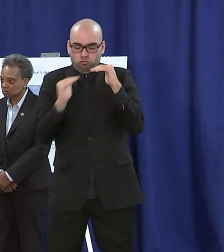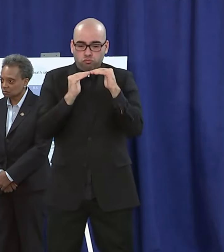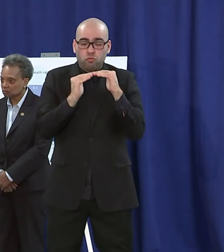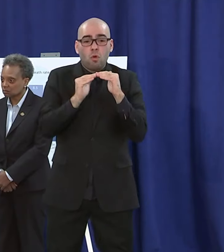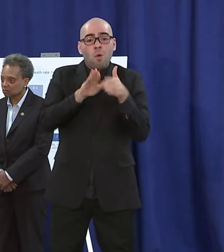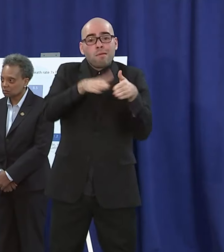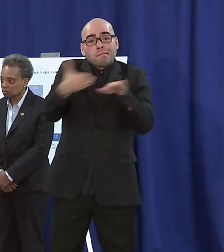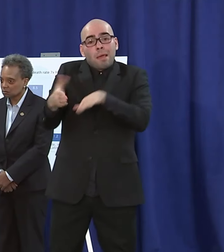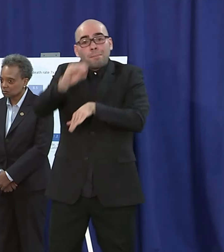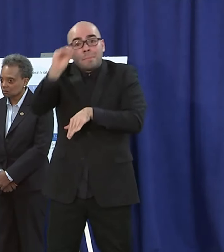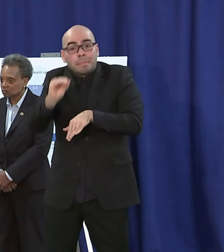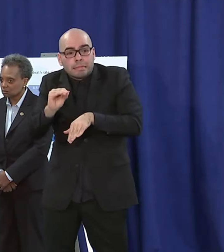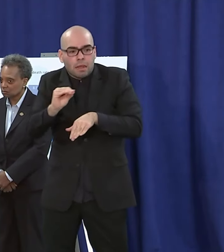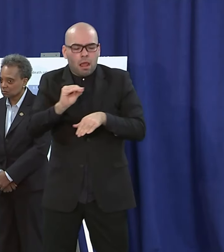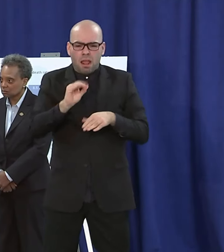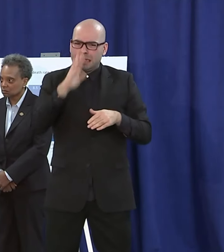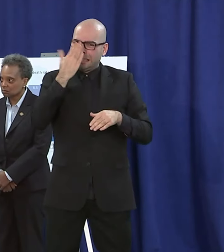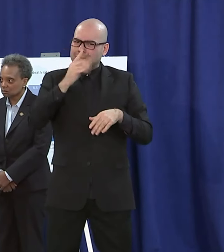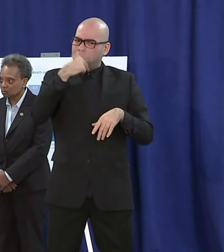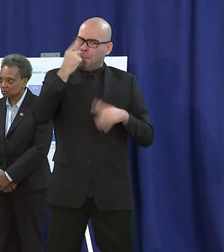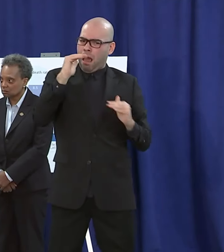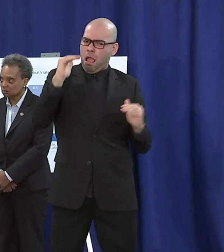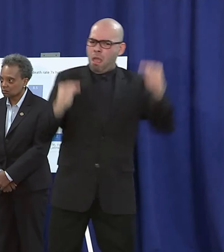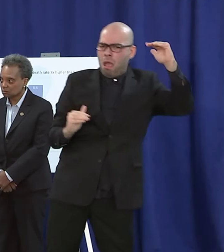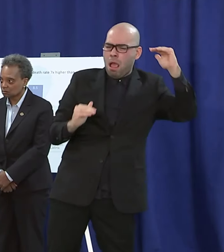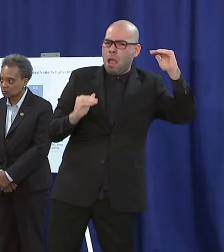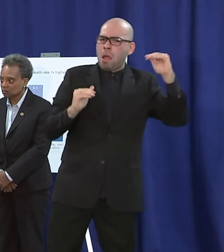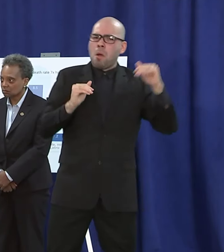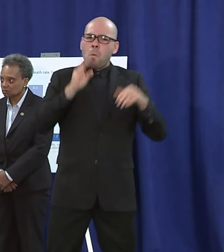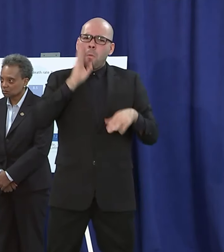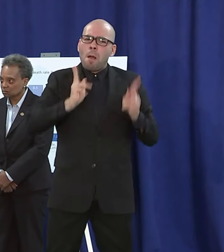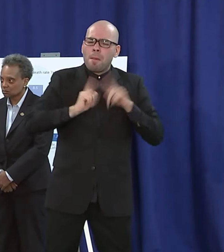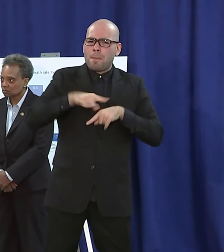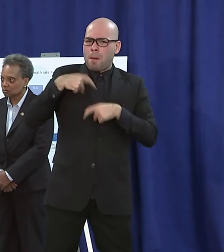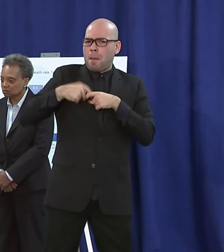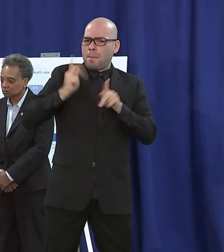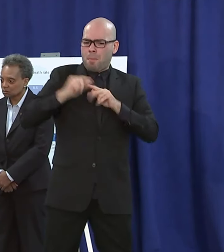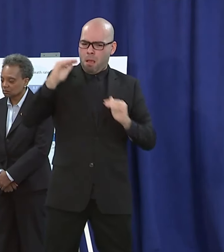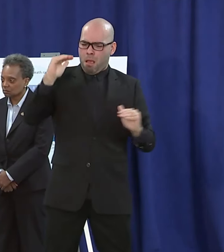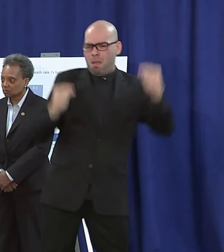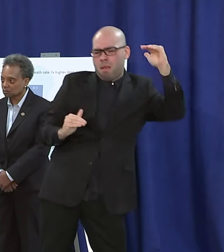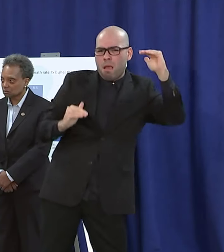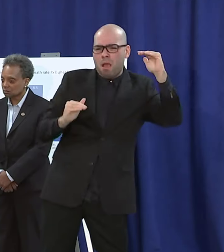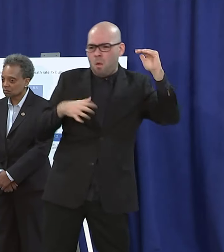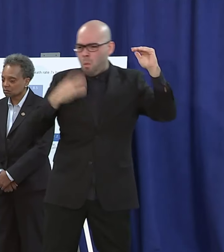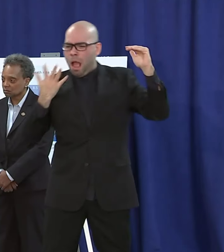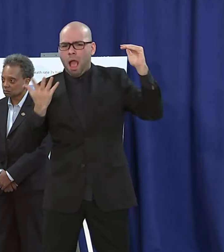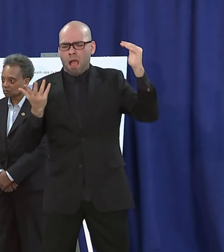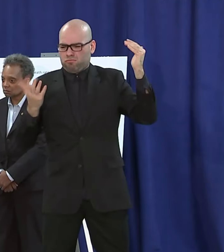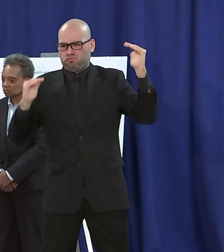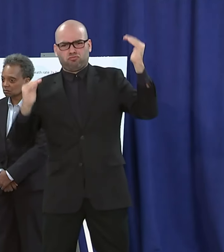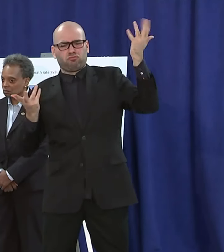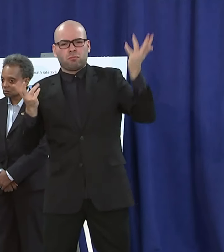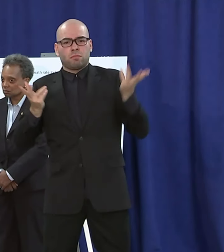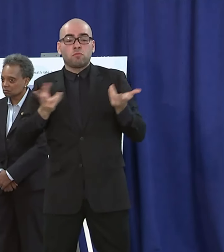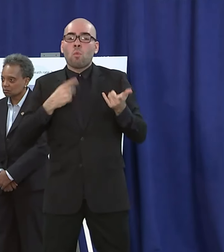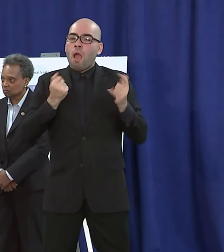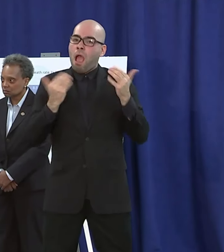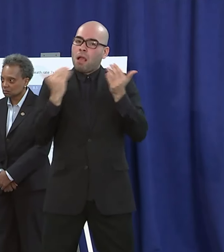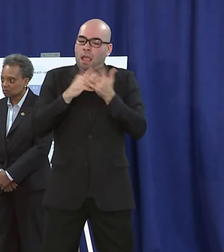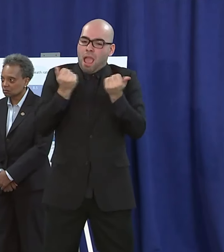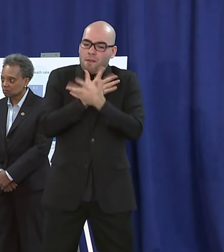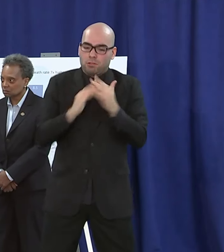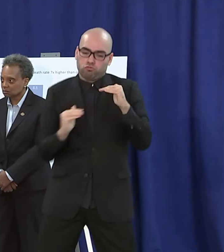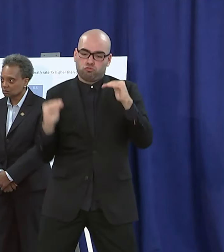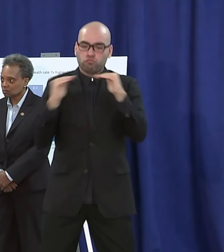want to decrease the life expectancy gap from neighborhood to neighborhood, zip code to zip code. And together, we will make this